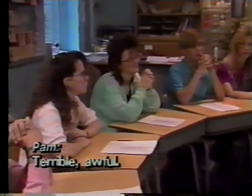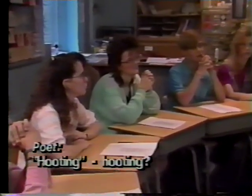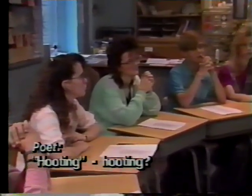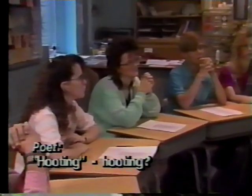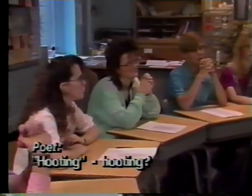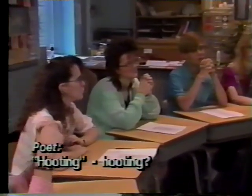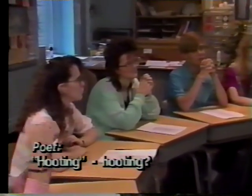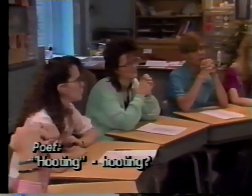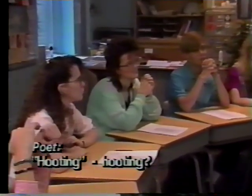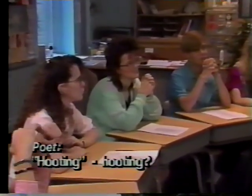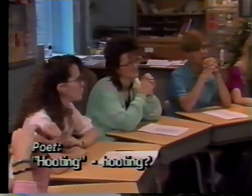Hooding.